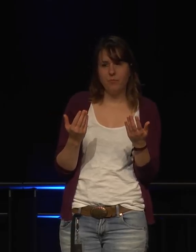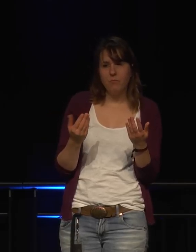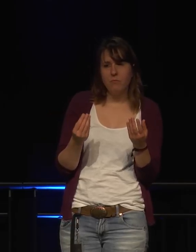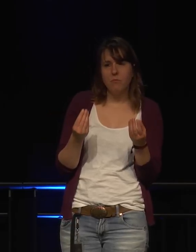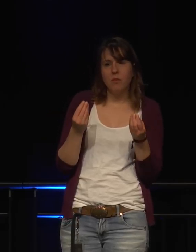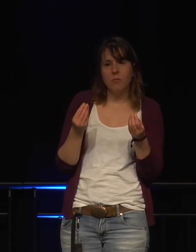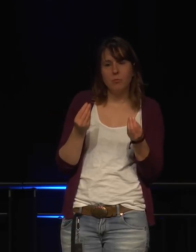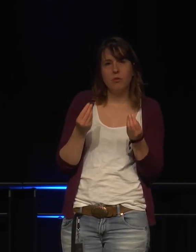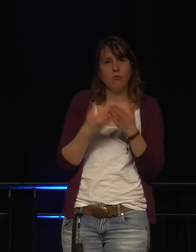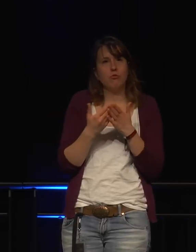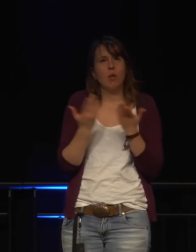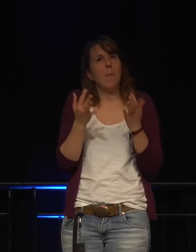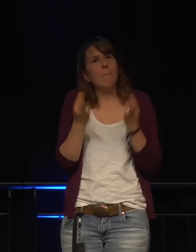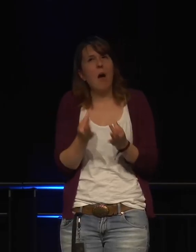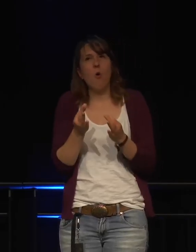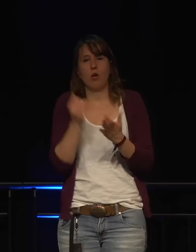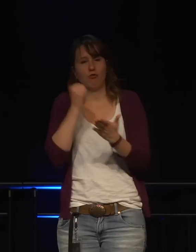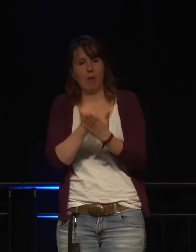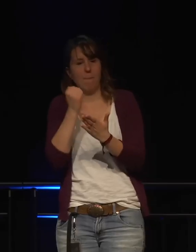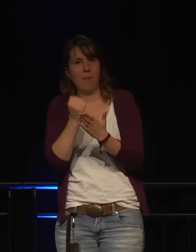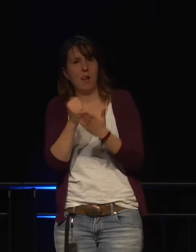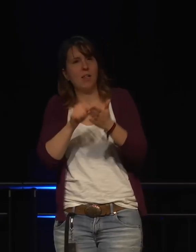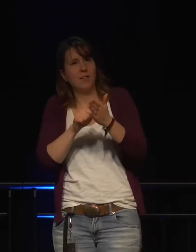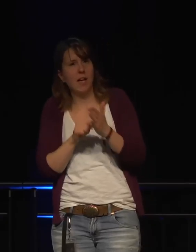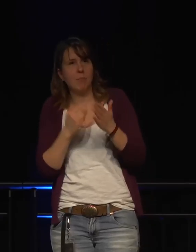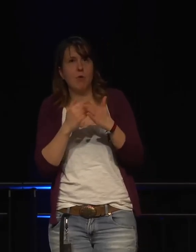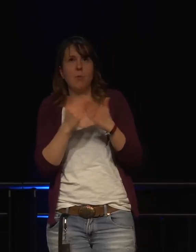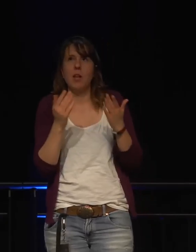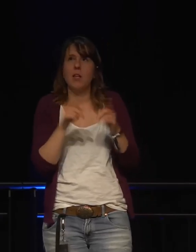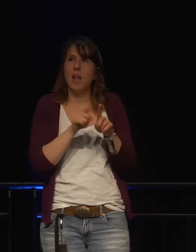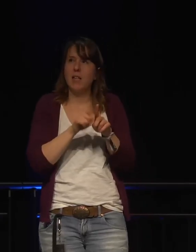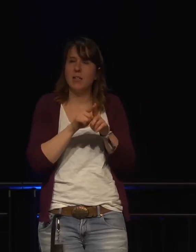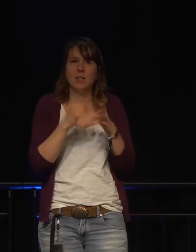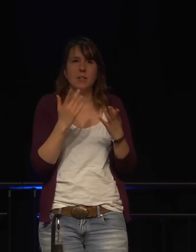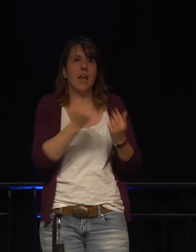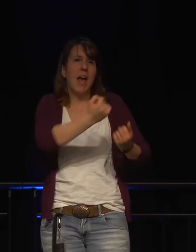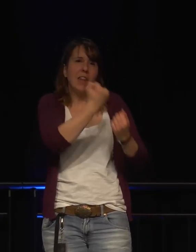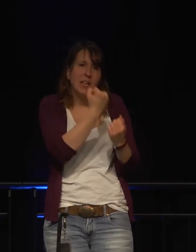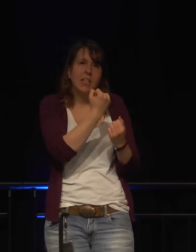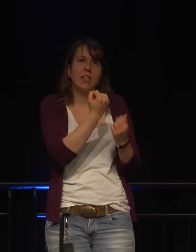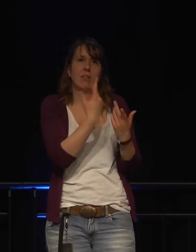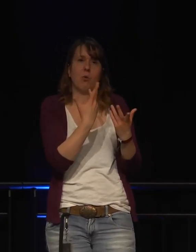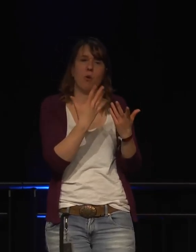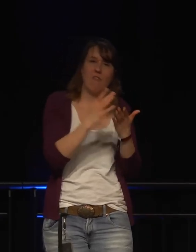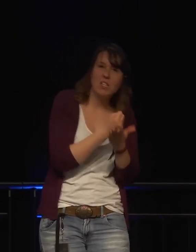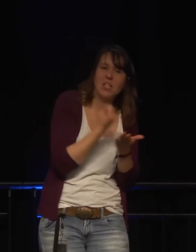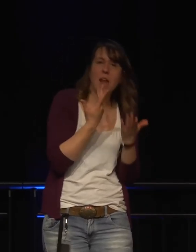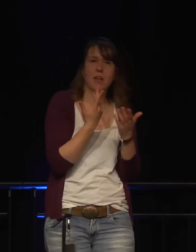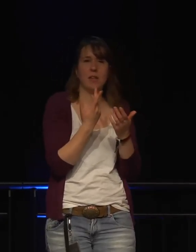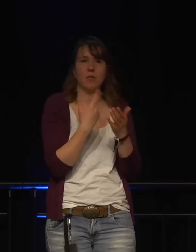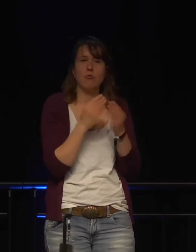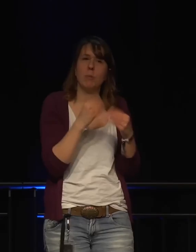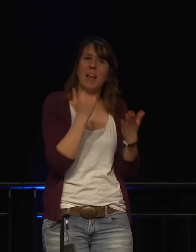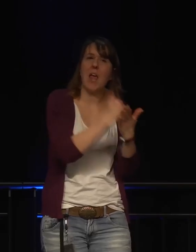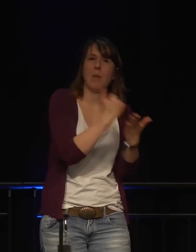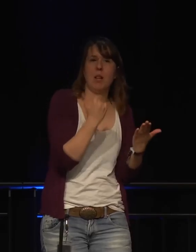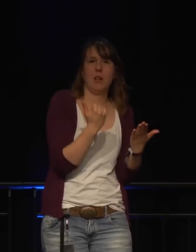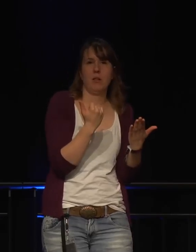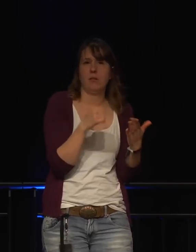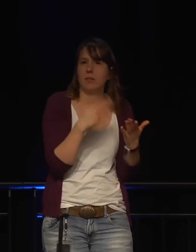that we could need a security star rating system similar to the